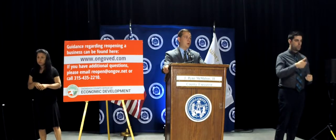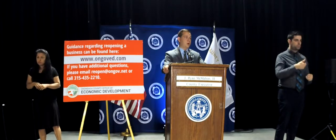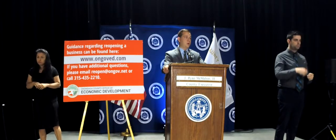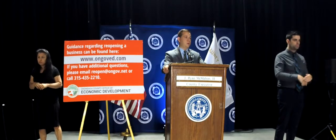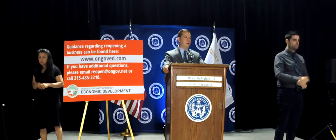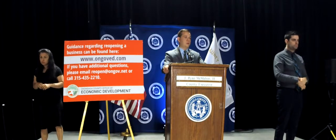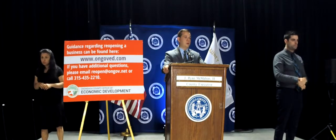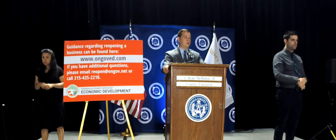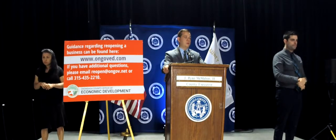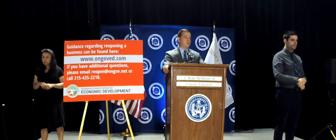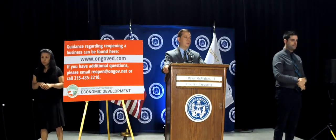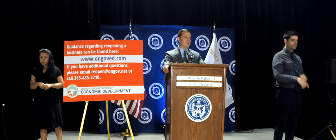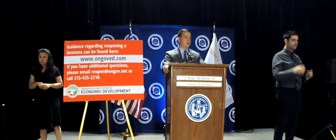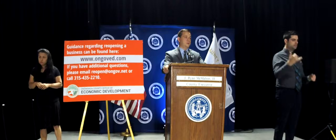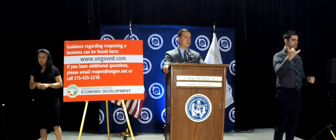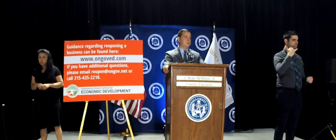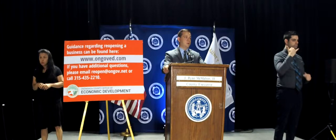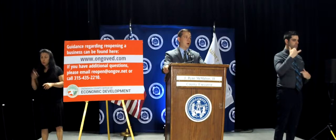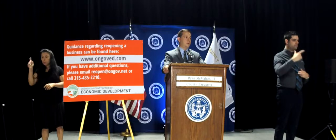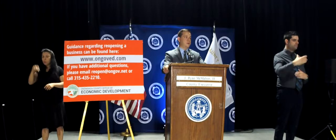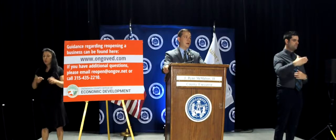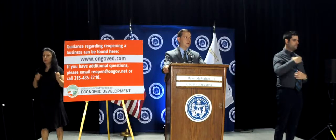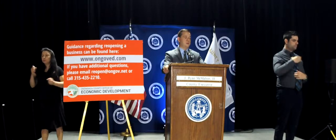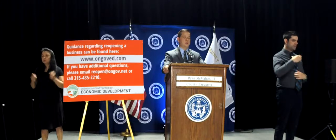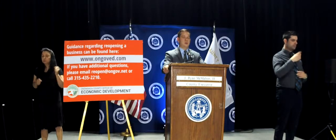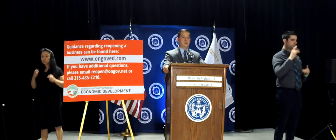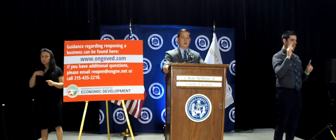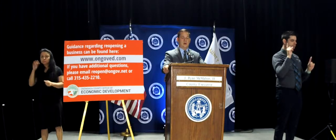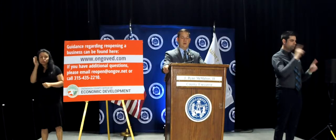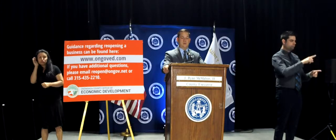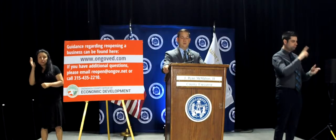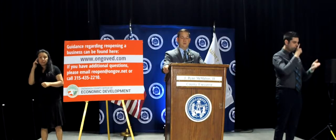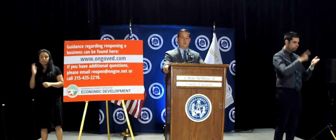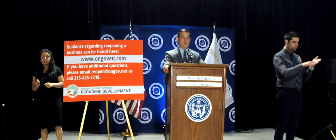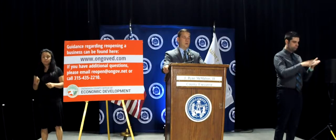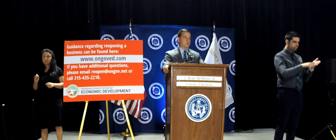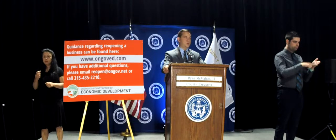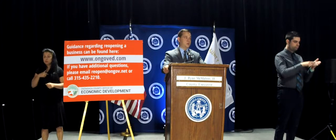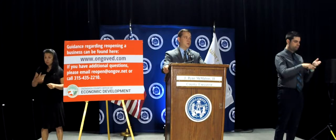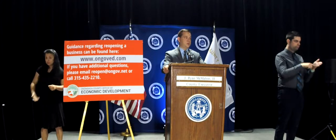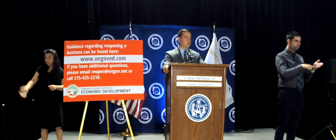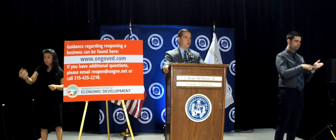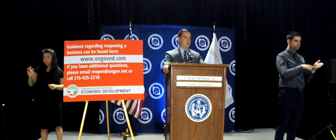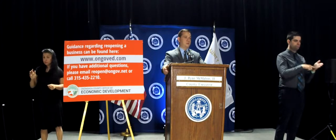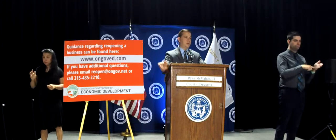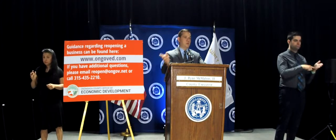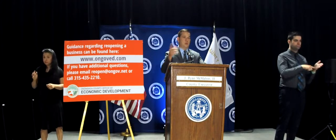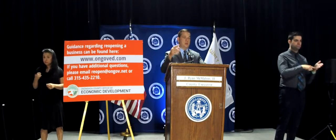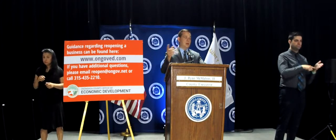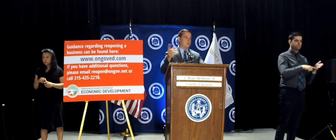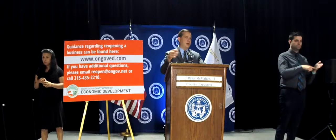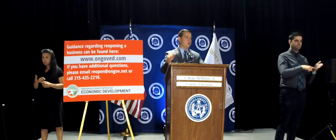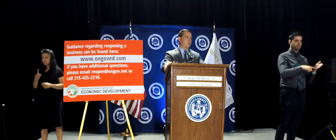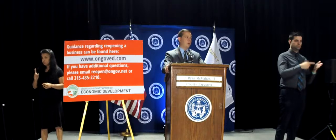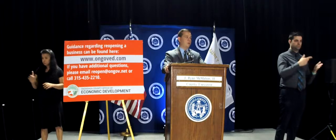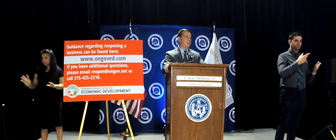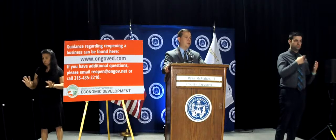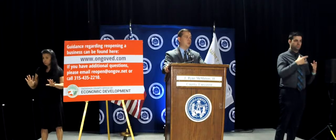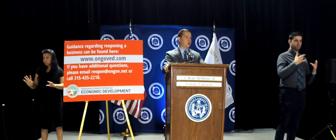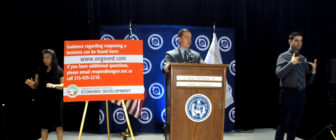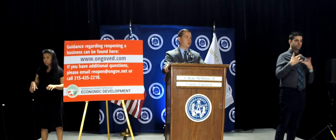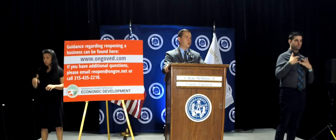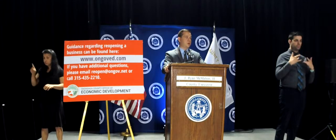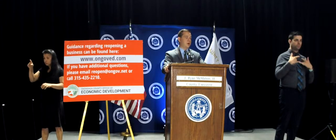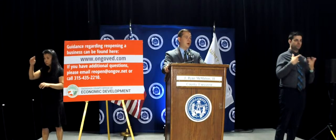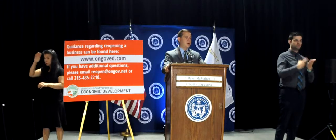out. The governor's team called us on it, told us what their concerns were, and they've been communicating back and forth. I'm